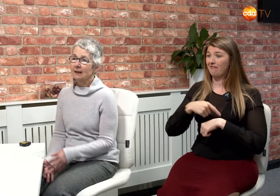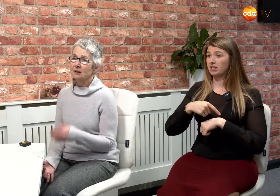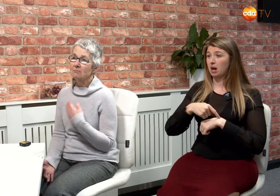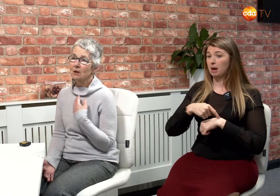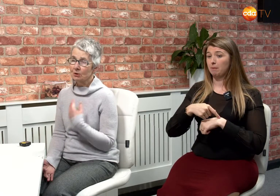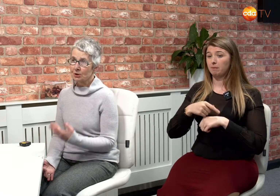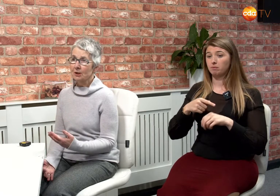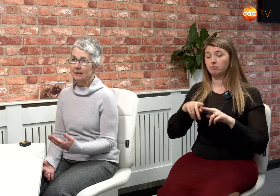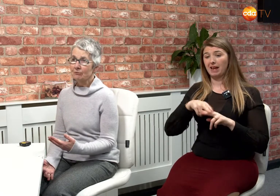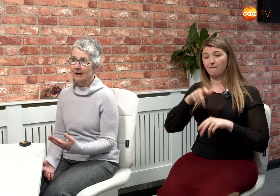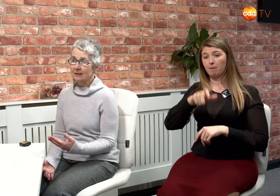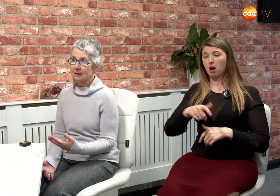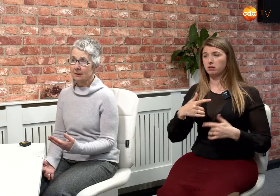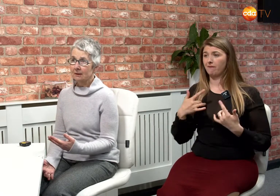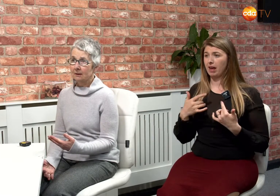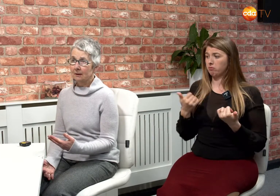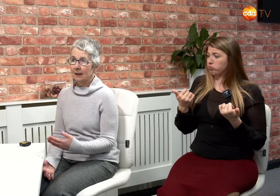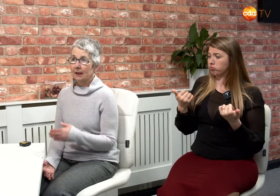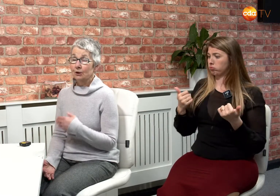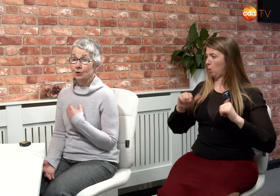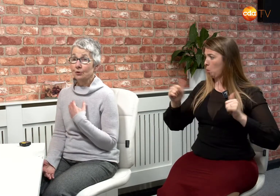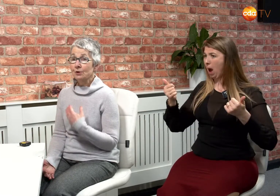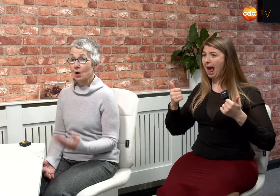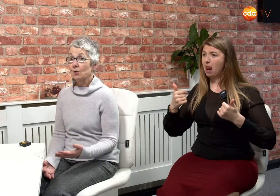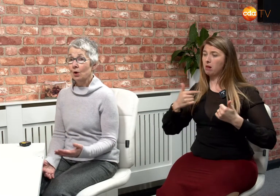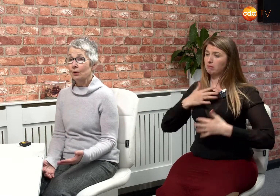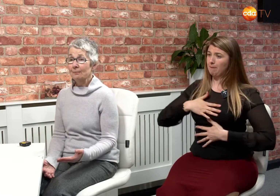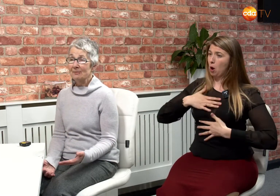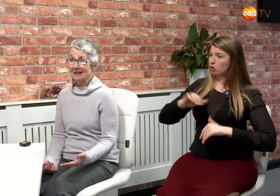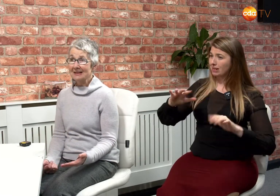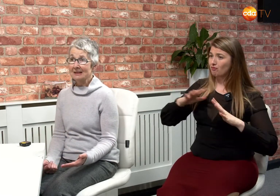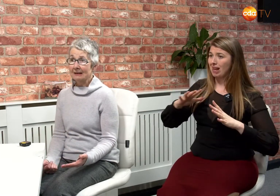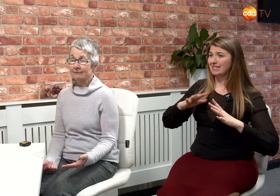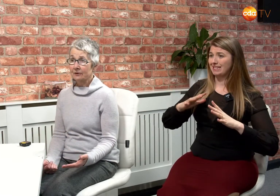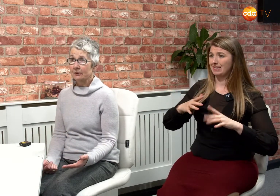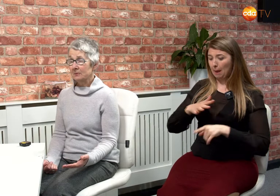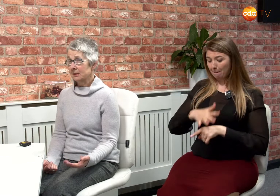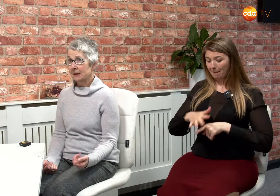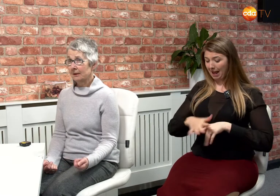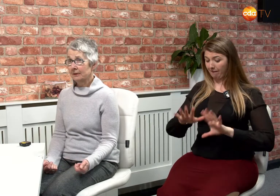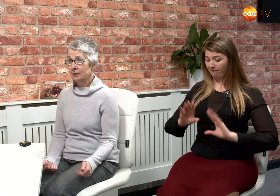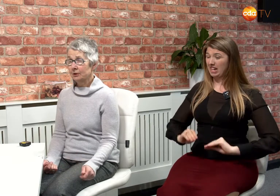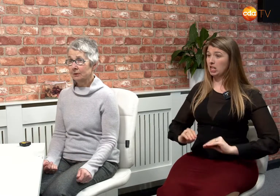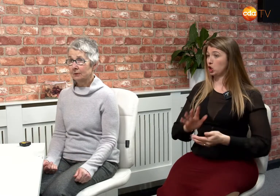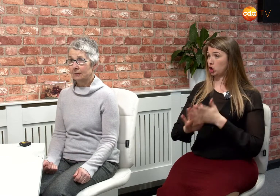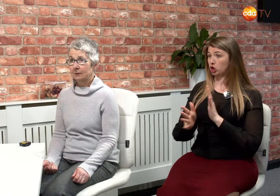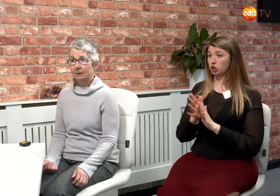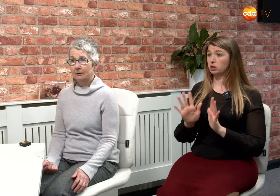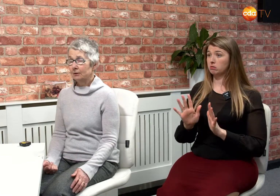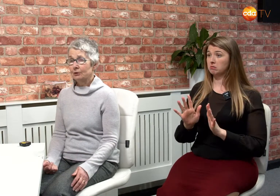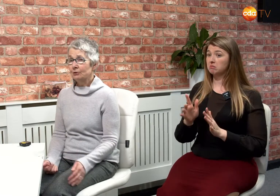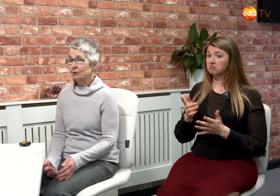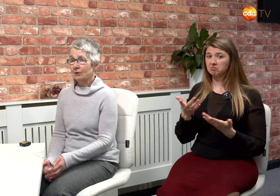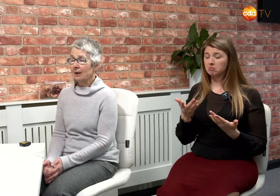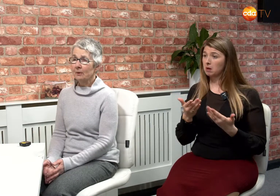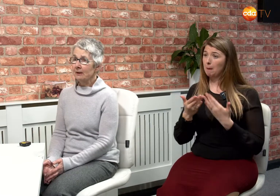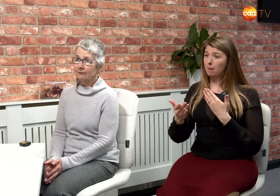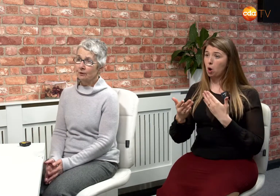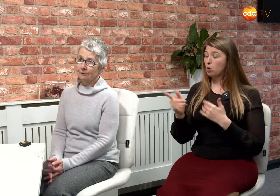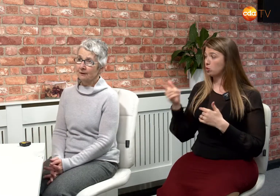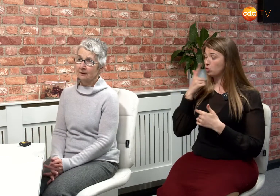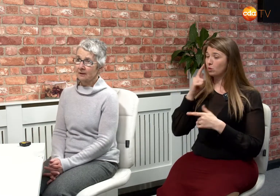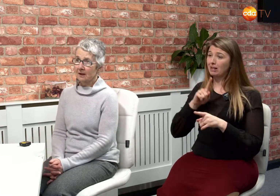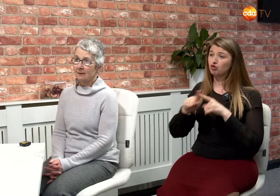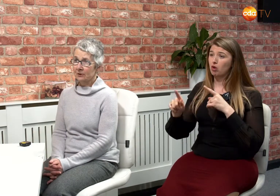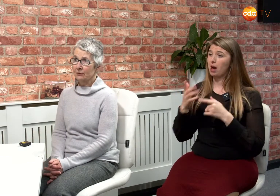enough and emotionally ready, and you're no longer bleeding after the miscarriage, you try